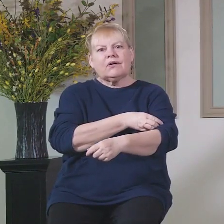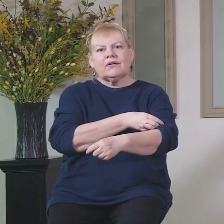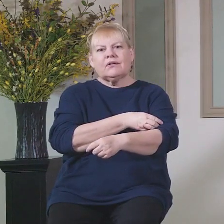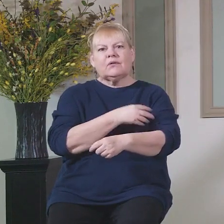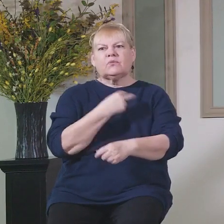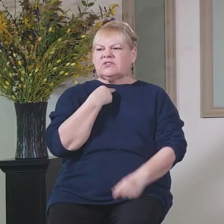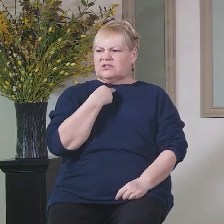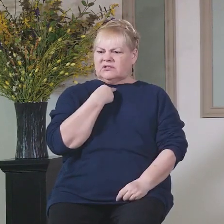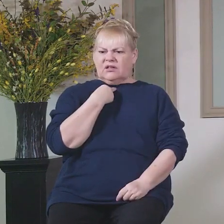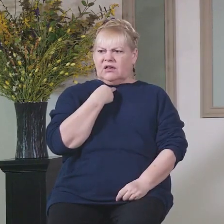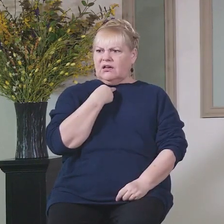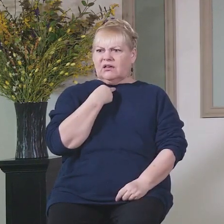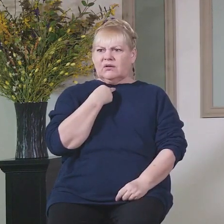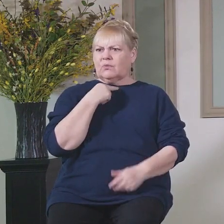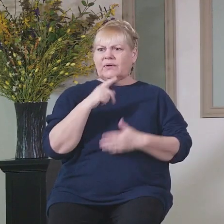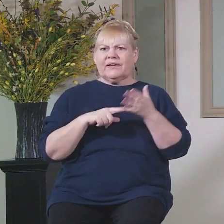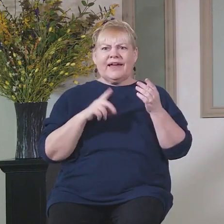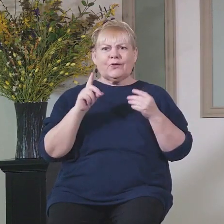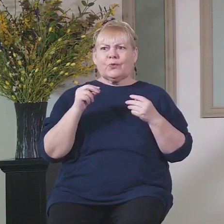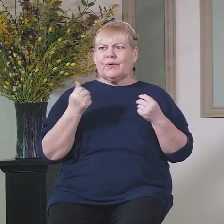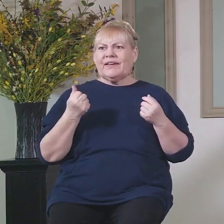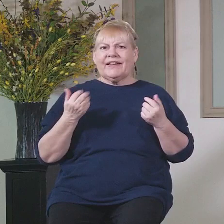We're stuck and there's nothing we can do.